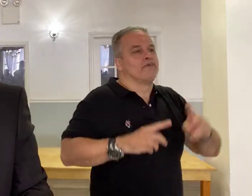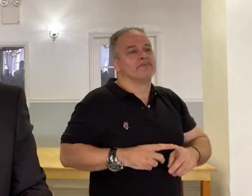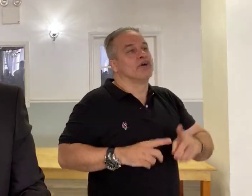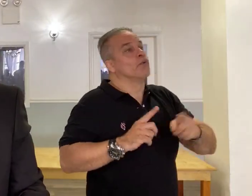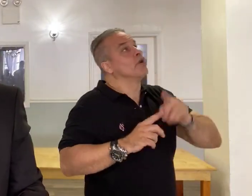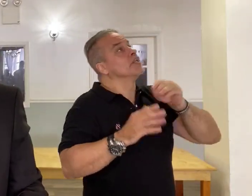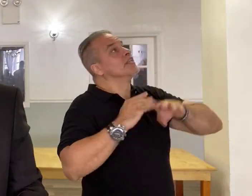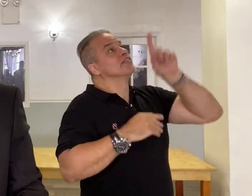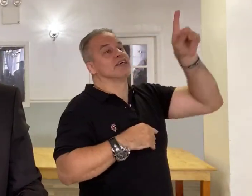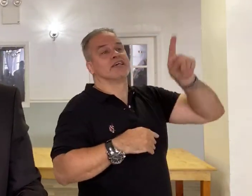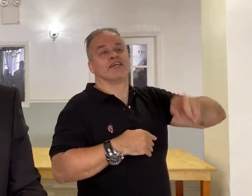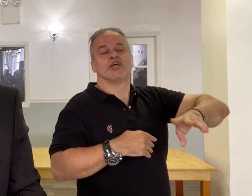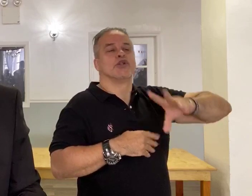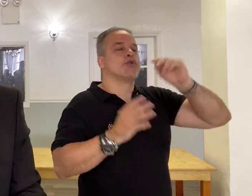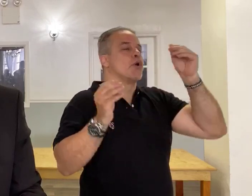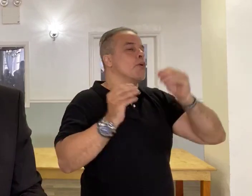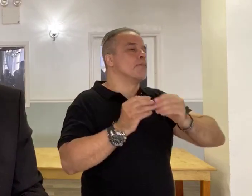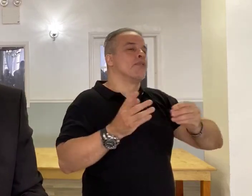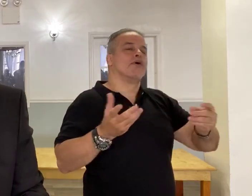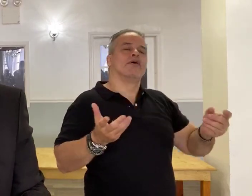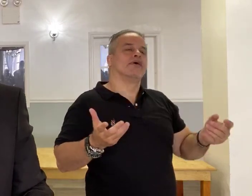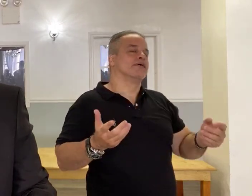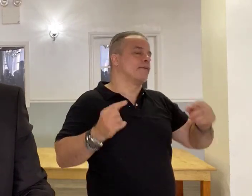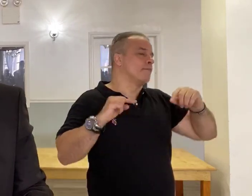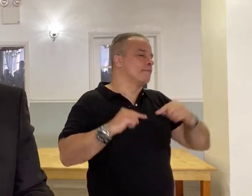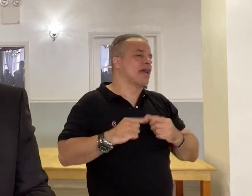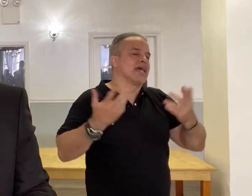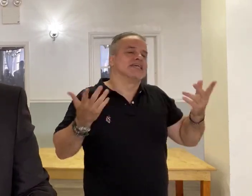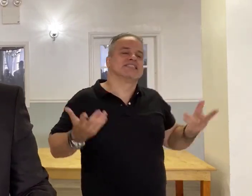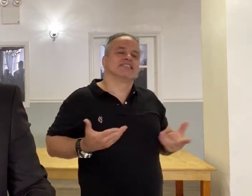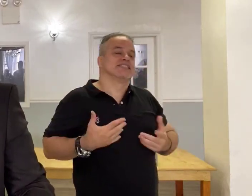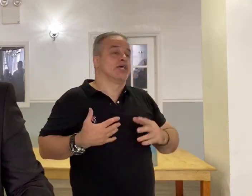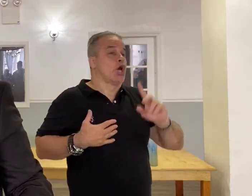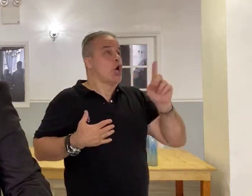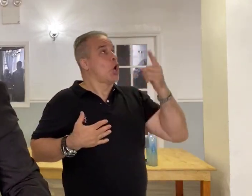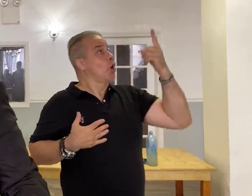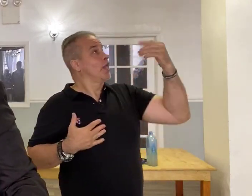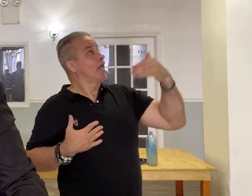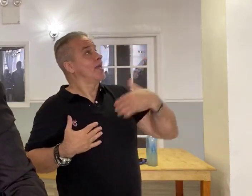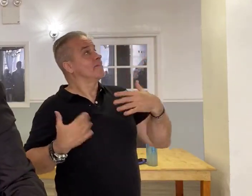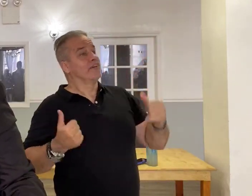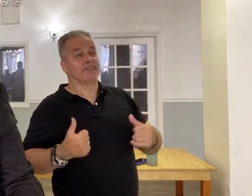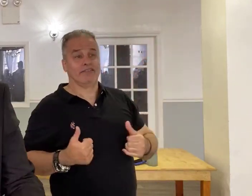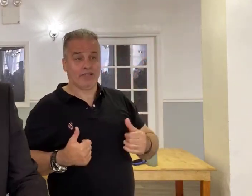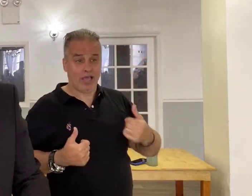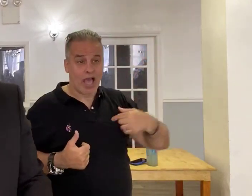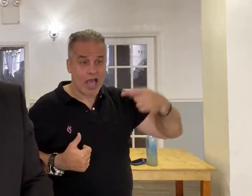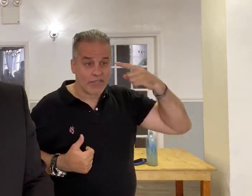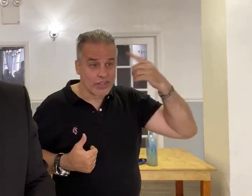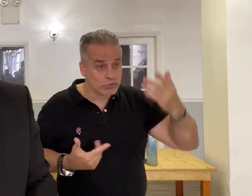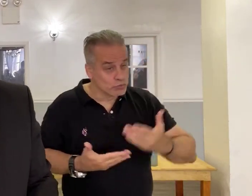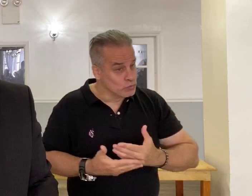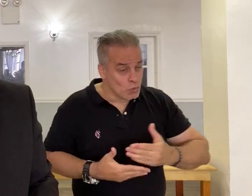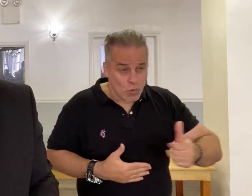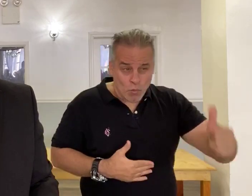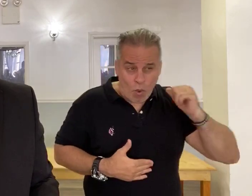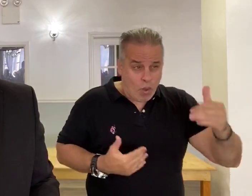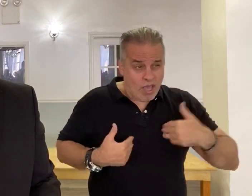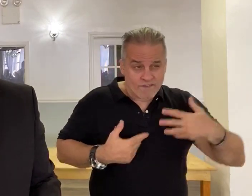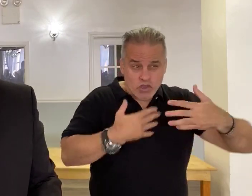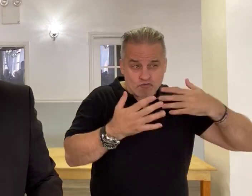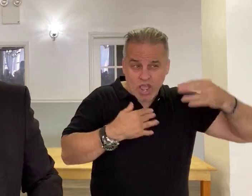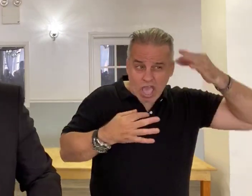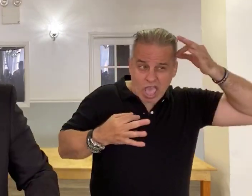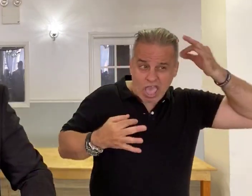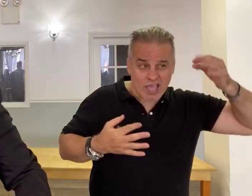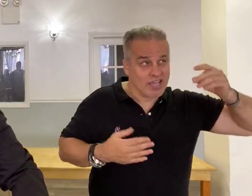No more aches. Amen. Only health. I'm not sure if we're going to have gray hair in heaven. I'm not even sure if we're going to have gray hair in